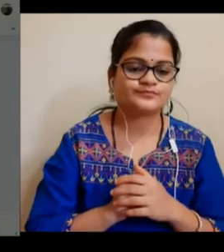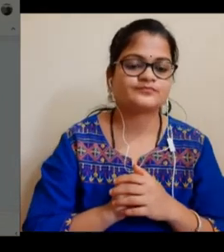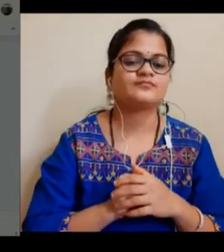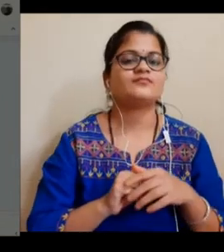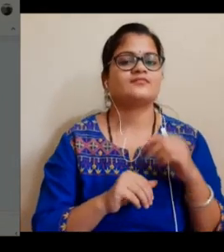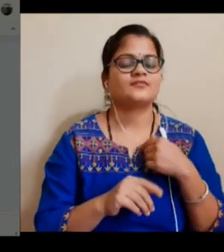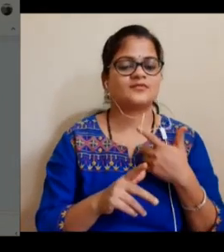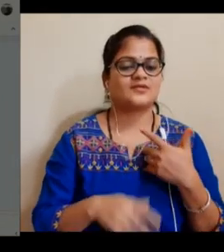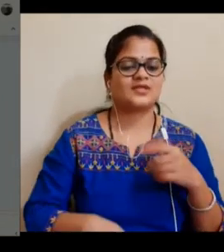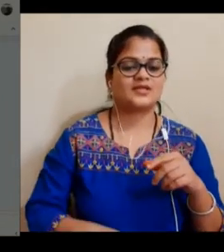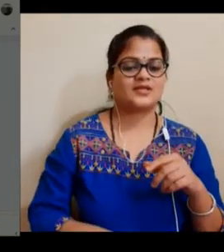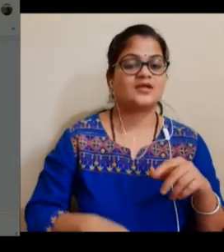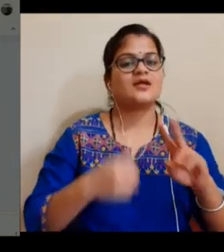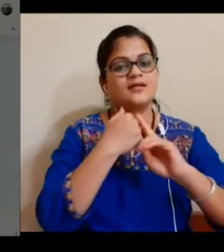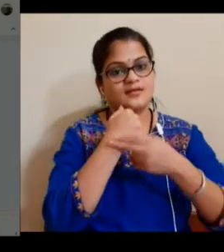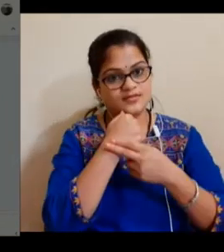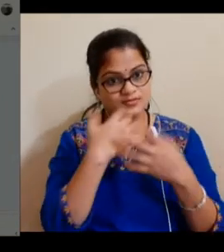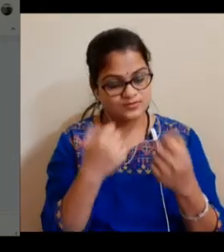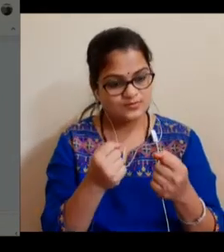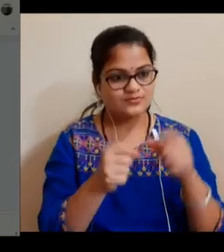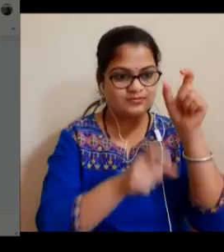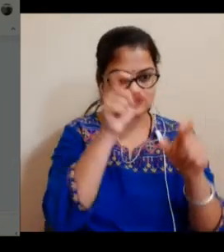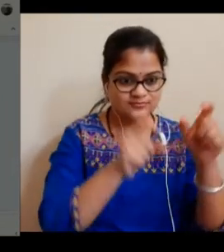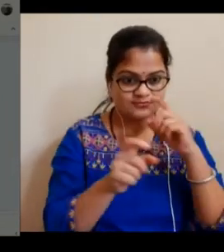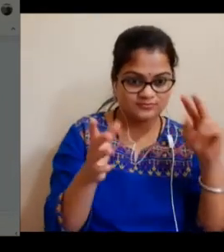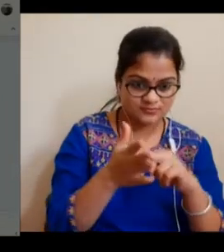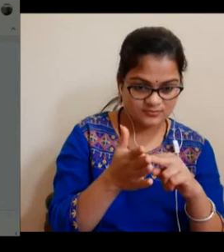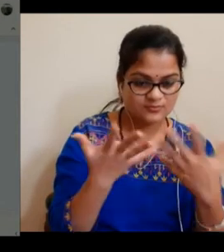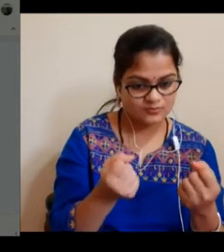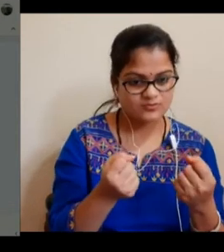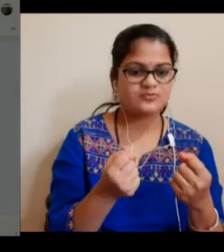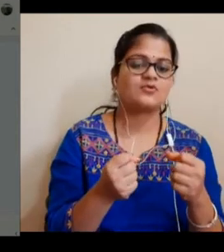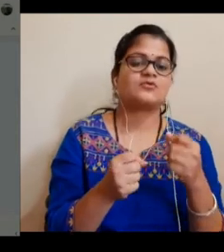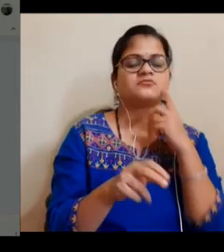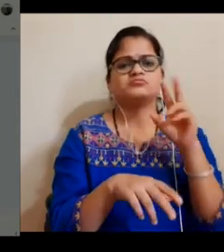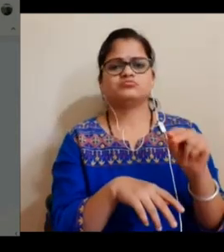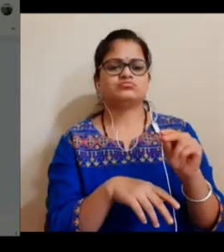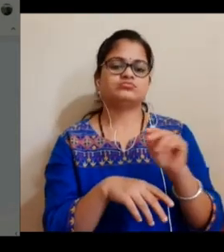You can restrict access within niche, or you don't have to do that.